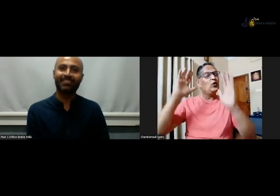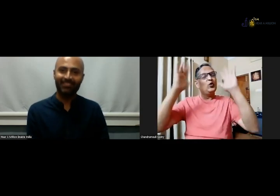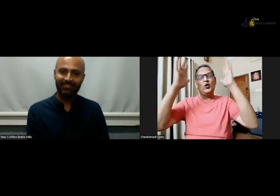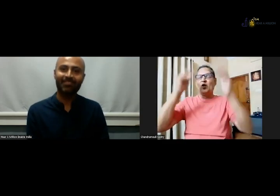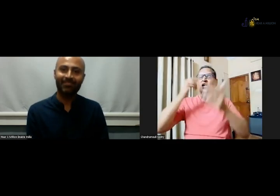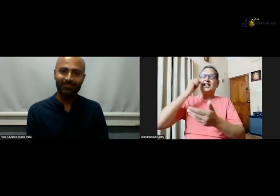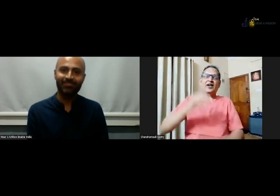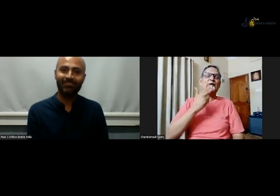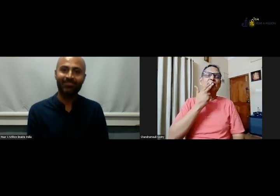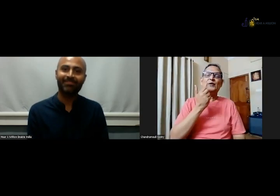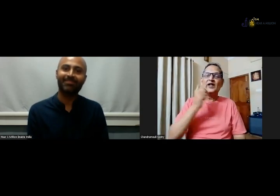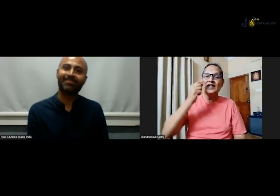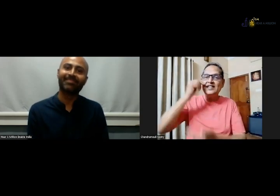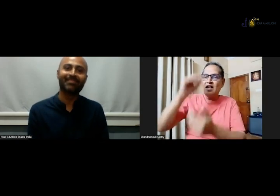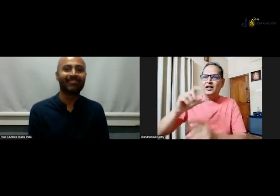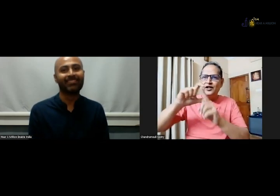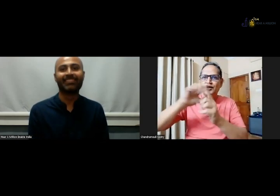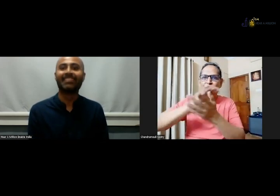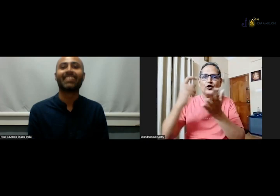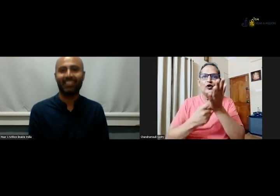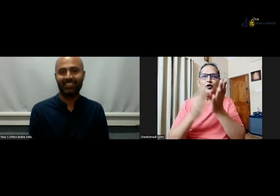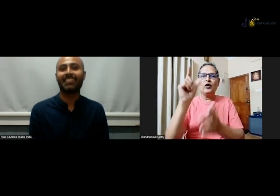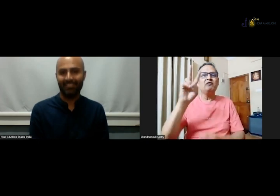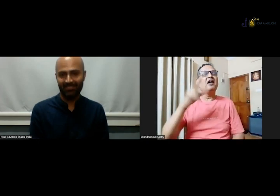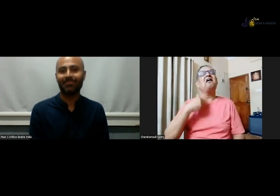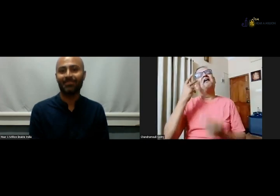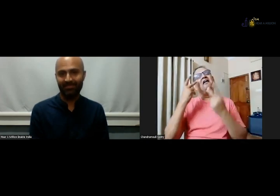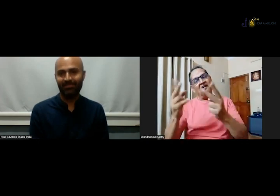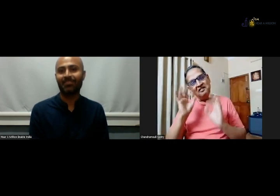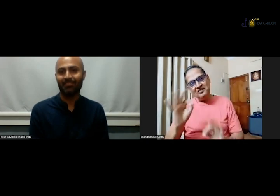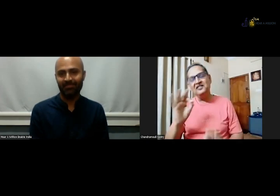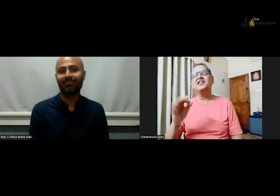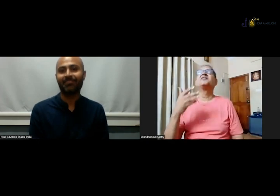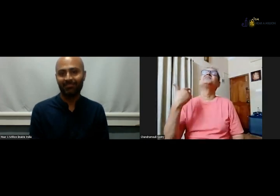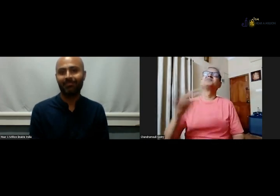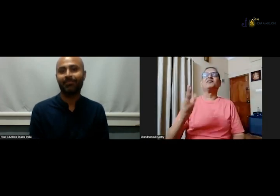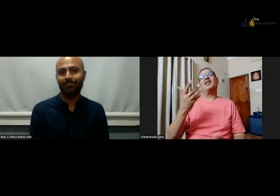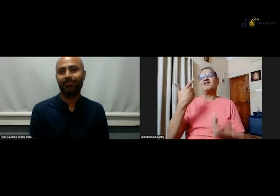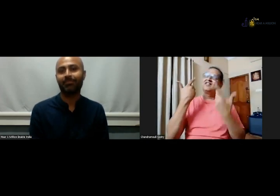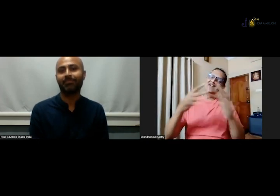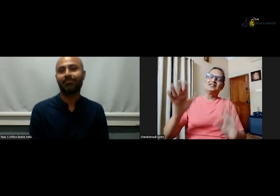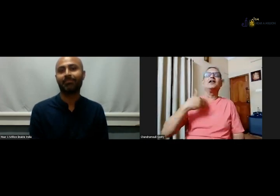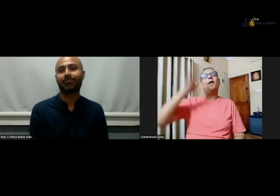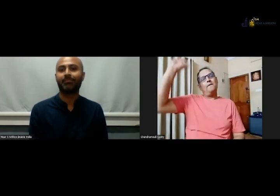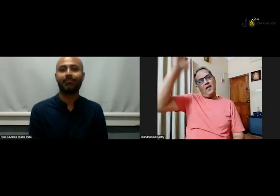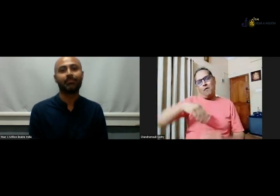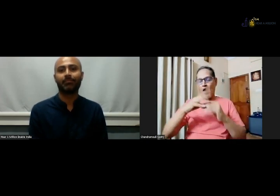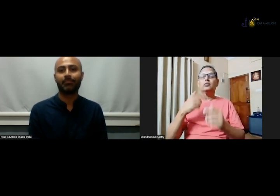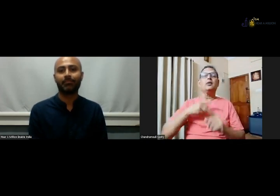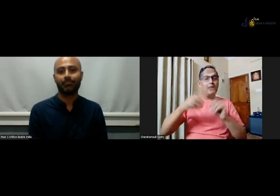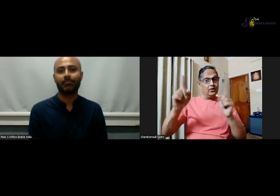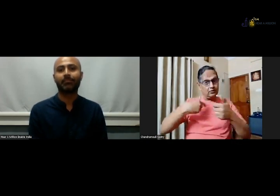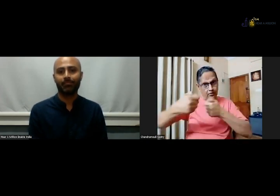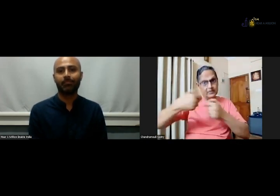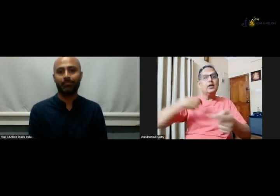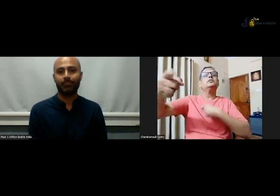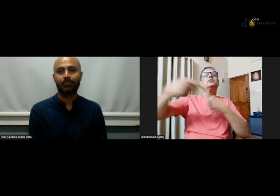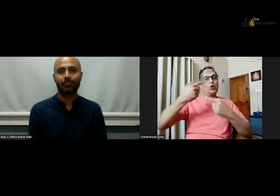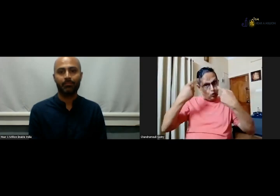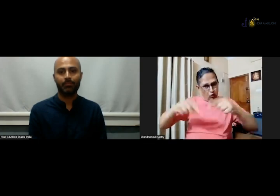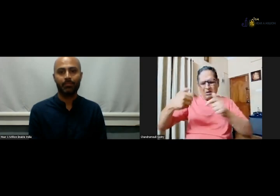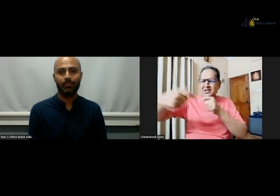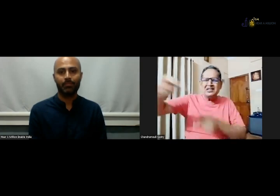just invited me at their place, and her son is also very cute, and we discussed about so many